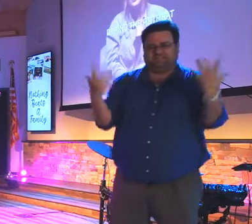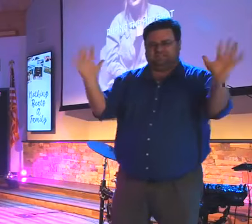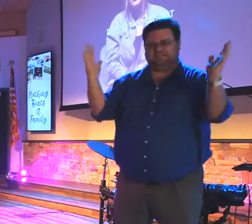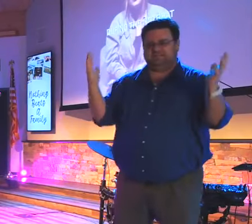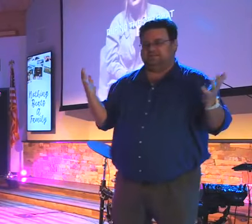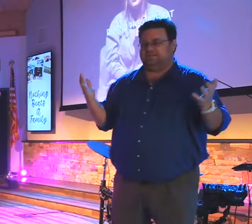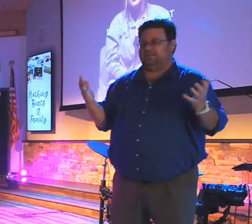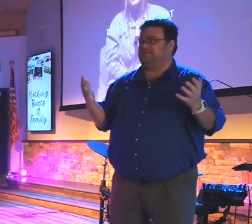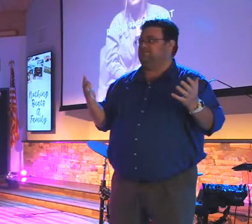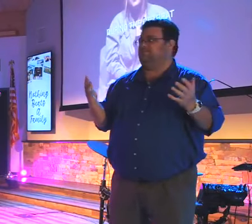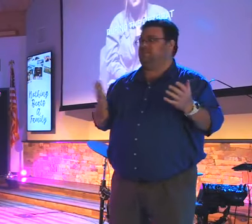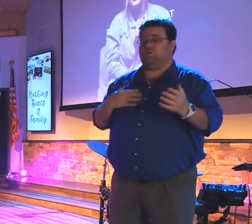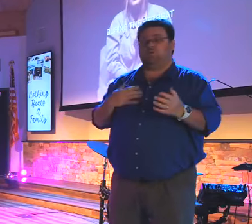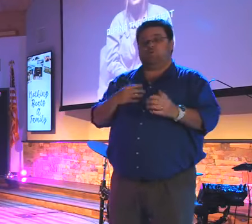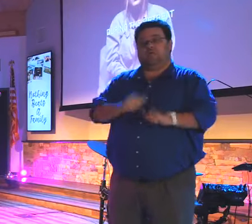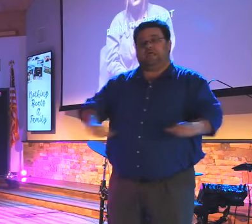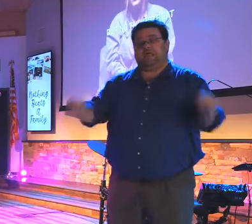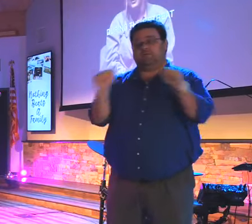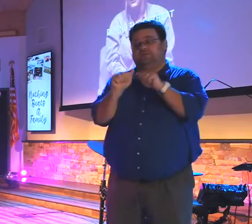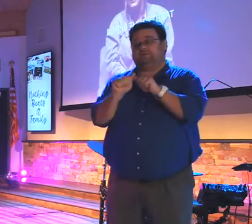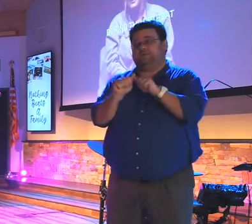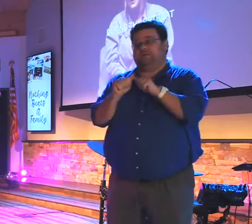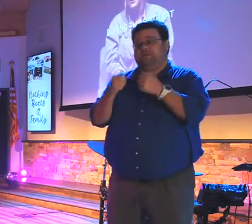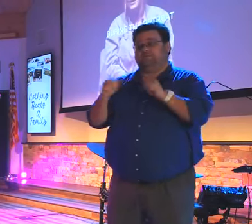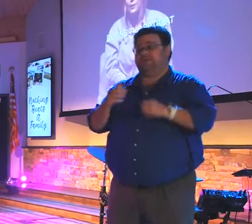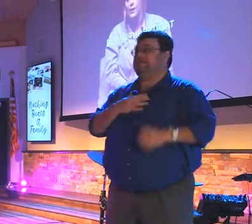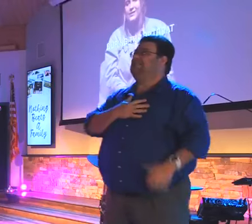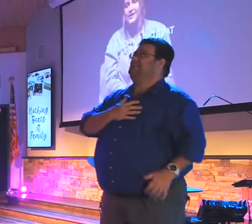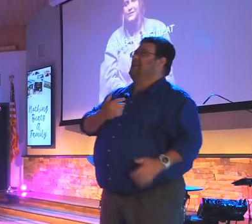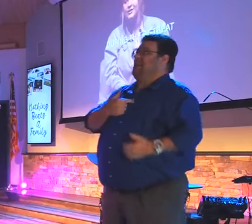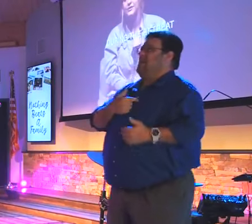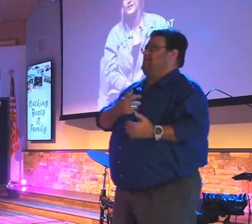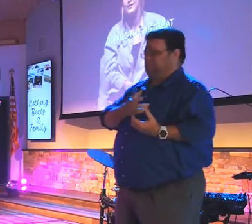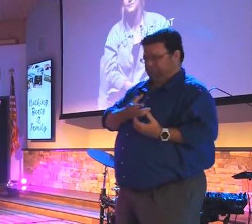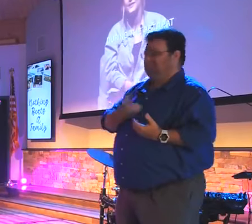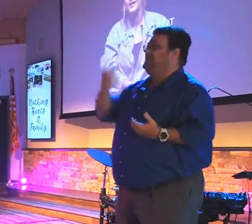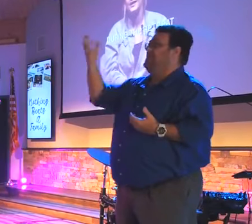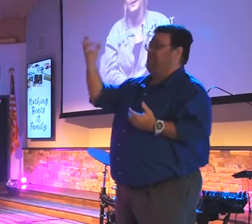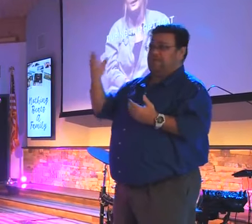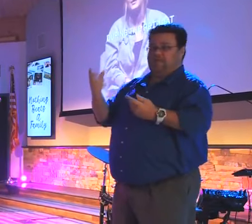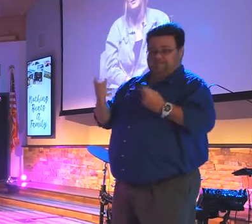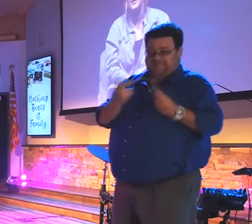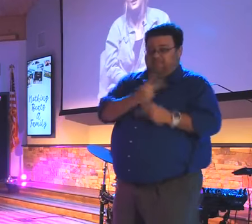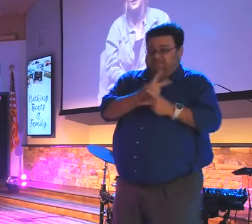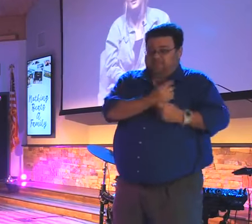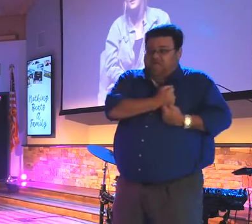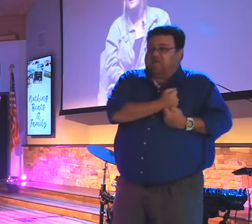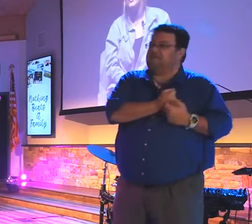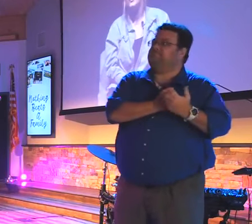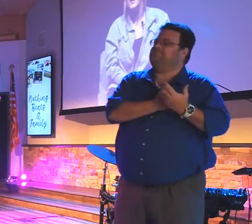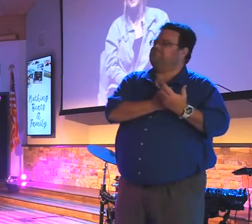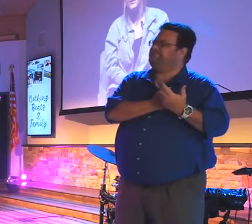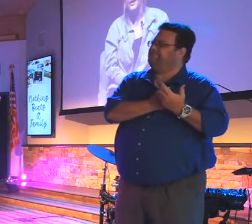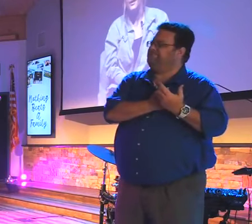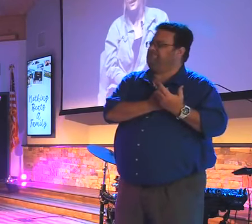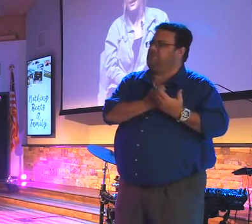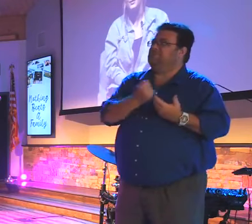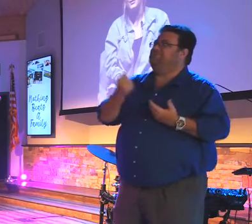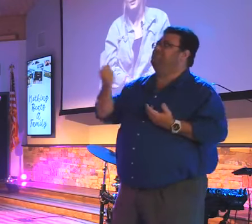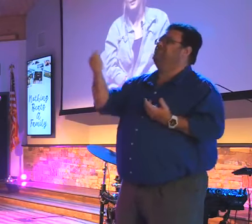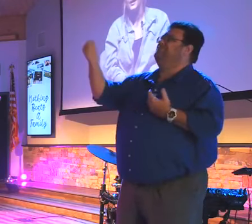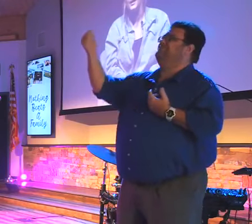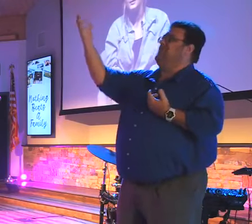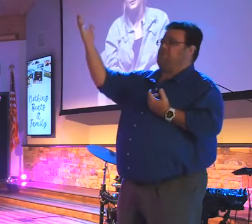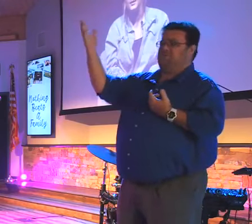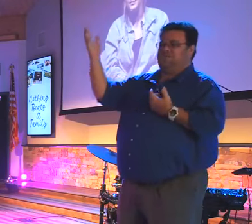I felt like there were a lot of areas that I should be giving over to God, but I wasn't giving over to Him. And I felt like through my prayer, I